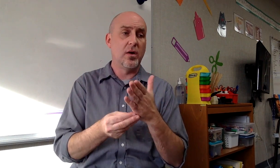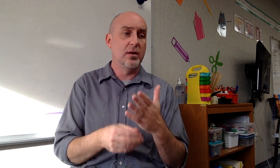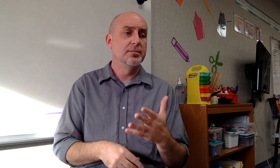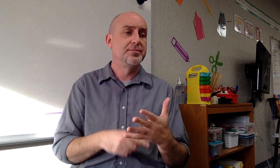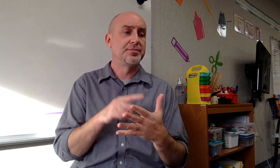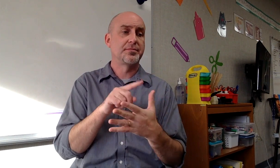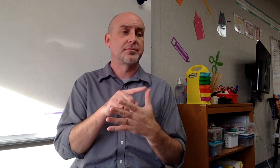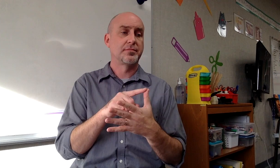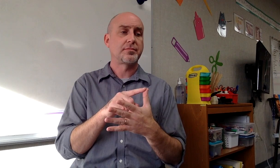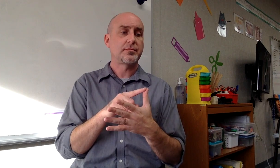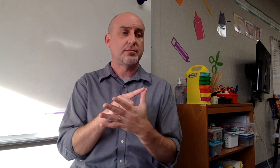are,